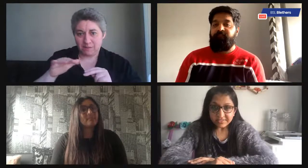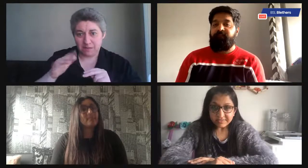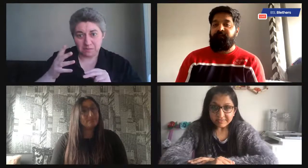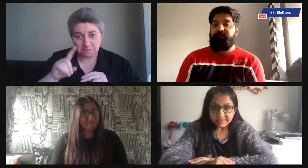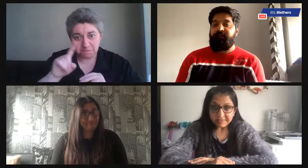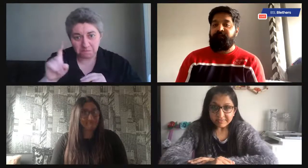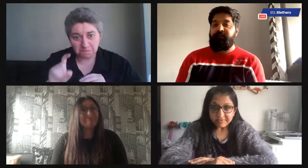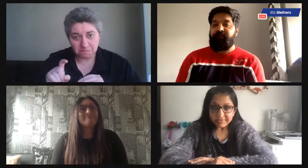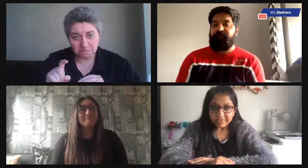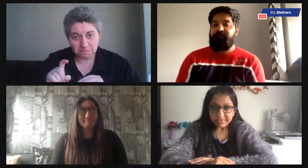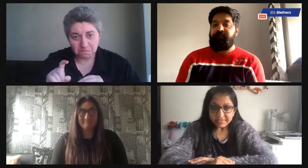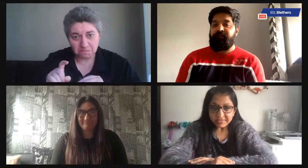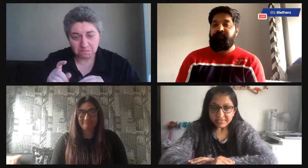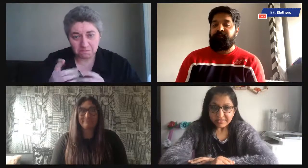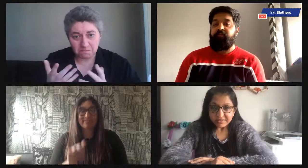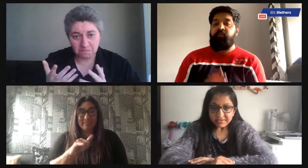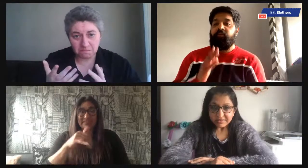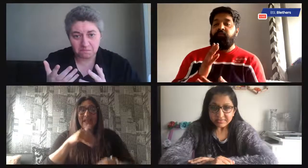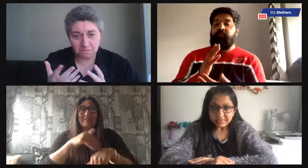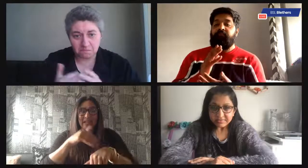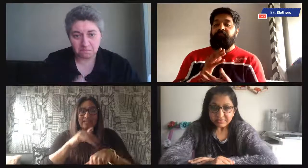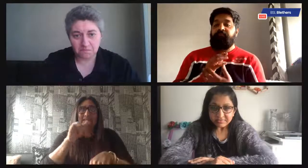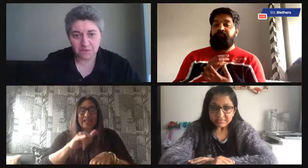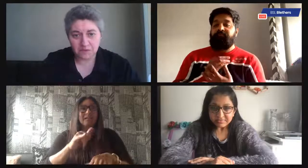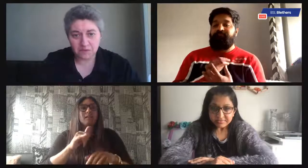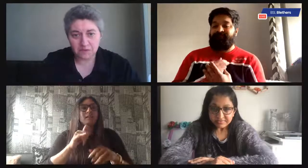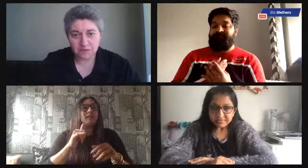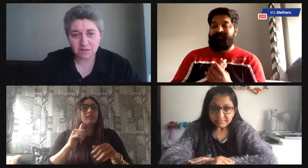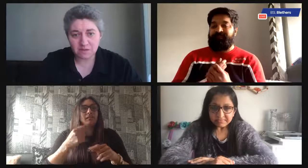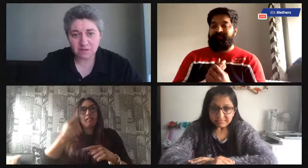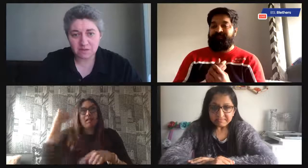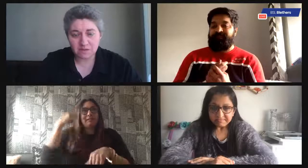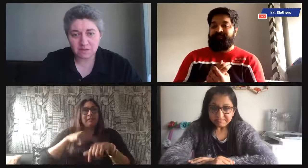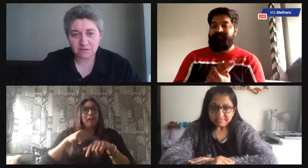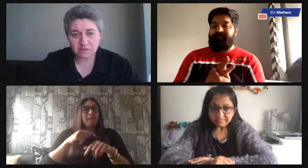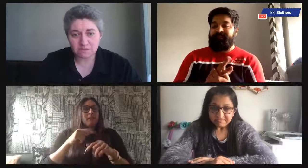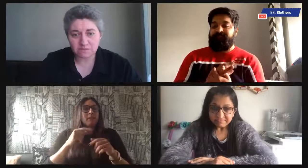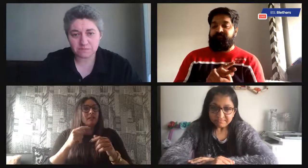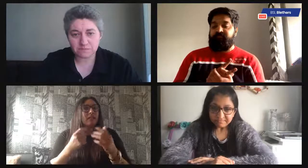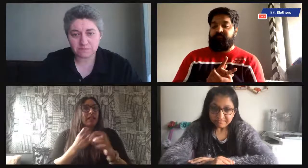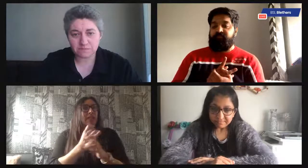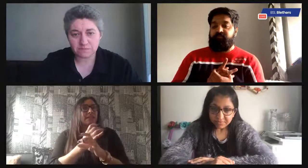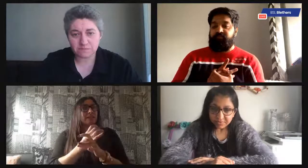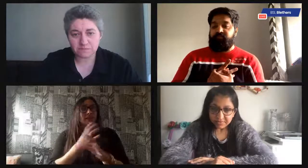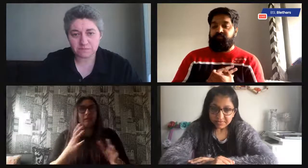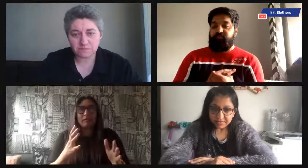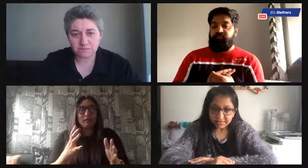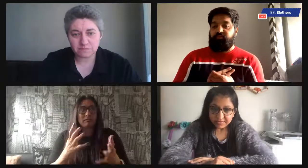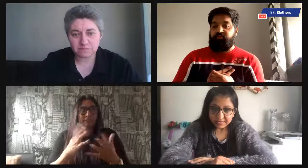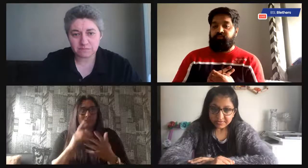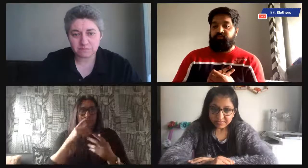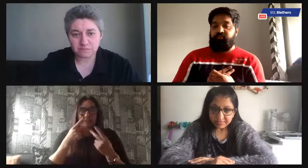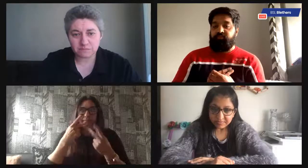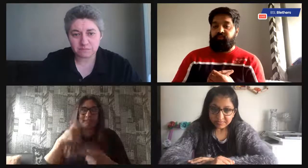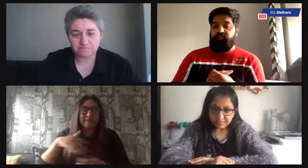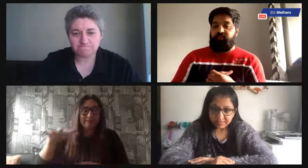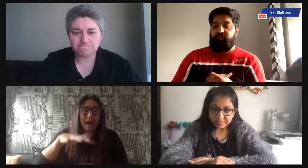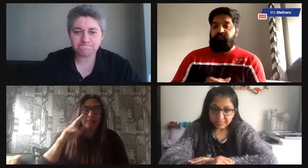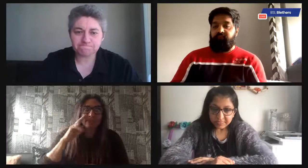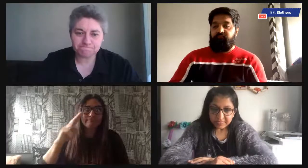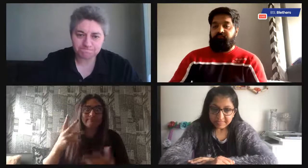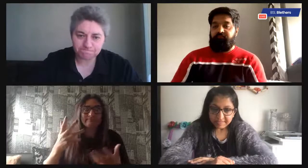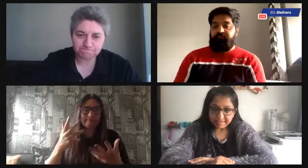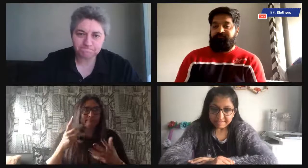been obviously very difficult for families to see each other. How's that been? Oh, yes, Avro, it's been terrible. I mean,